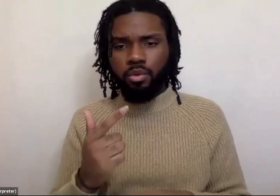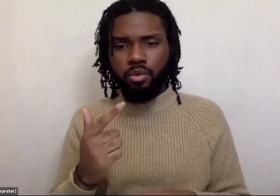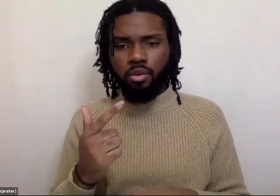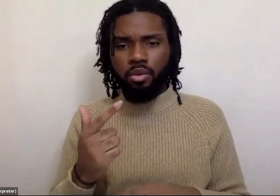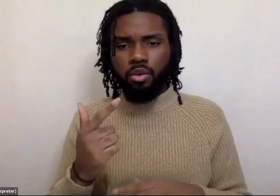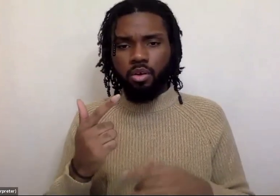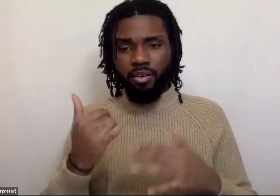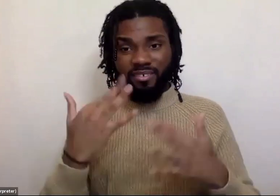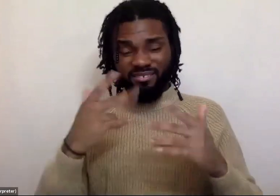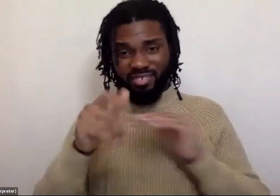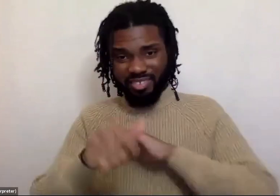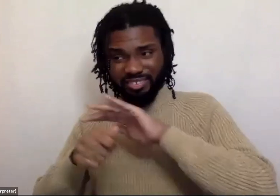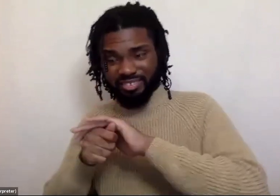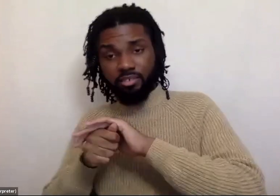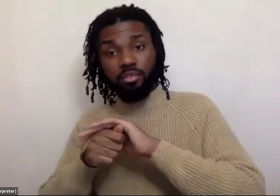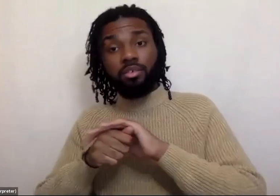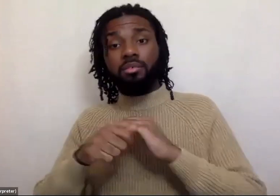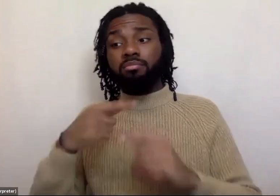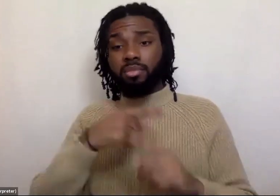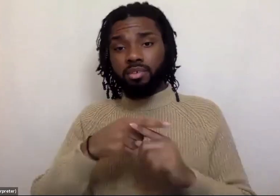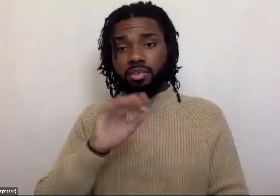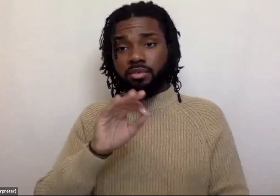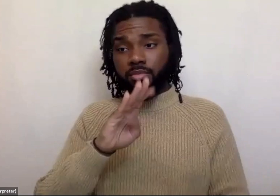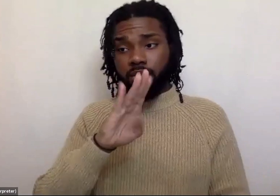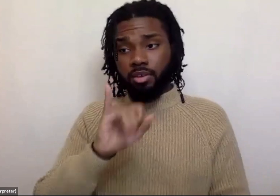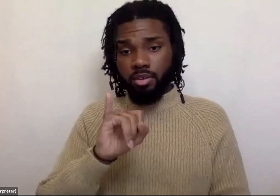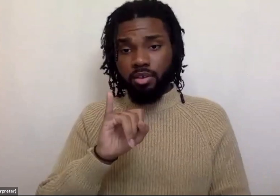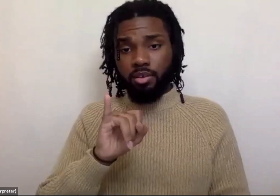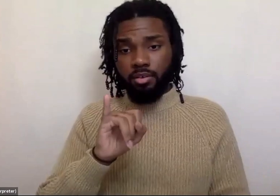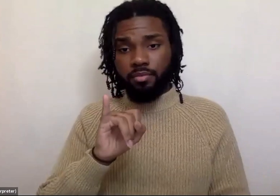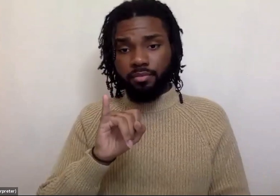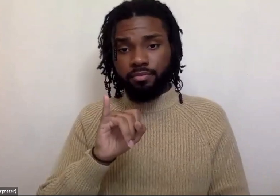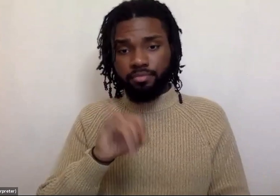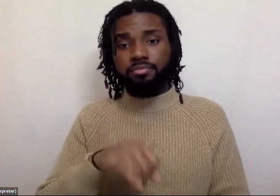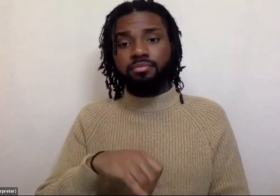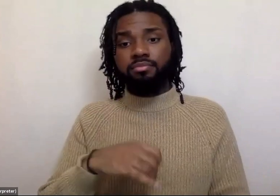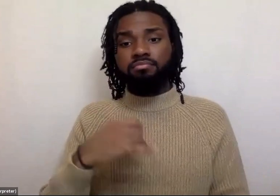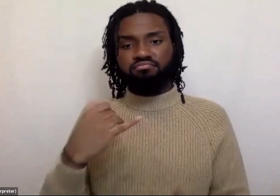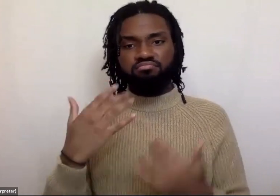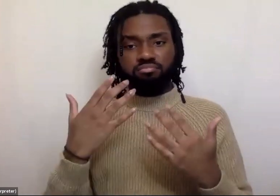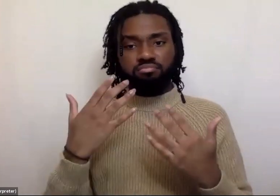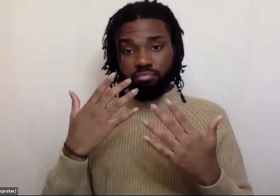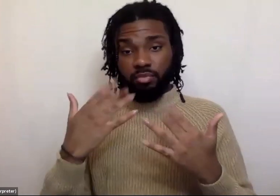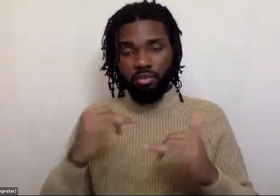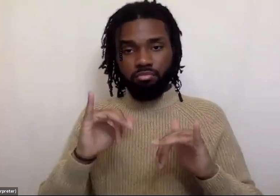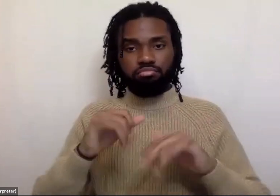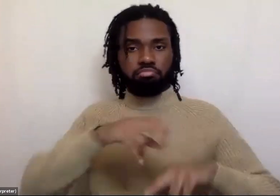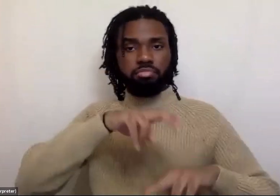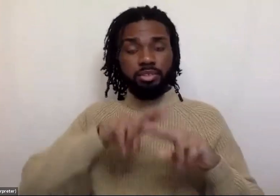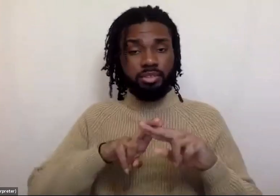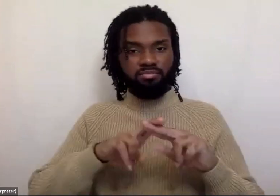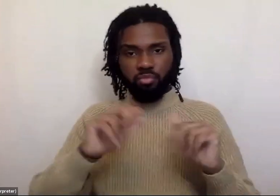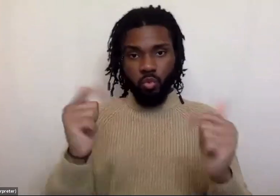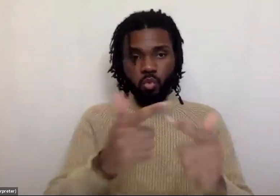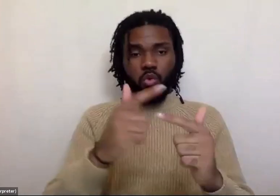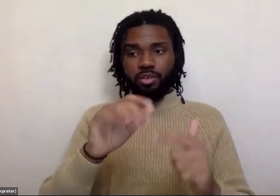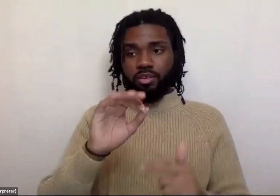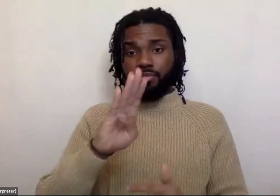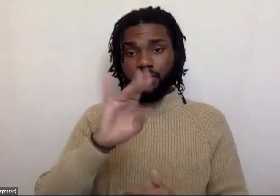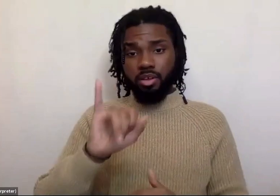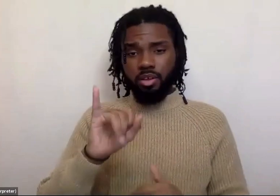wall, including the FBI men. And then they sit, that's when they get seated, all 6 of them. And I start thinking, this is